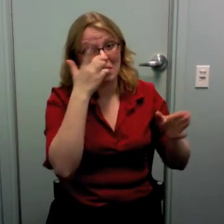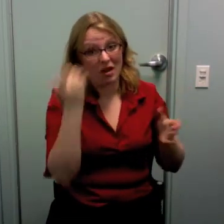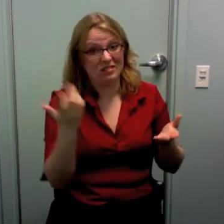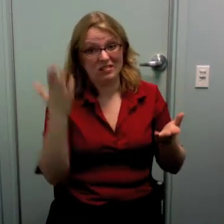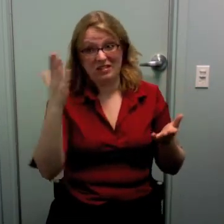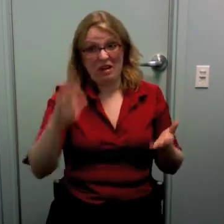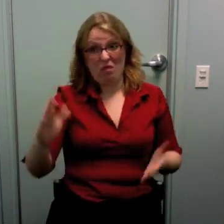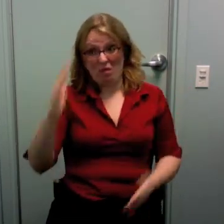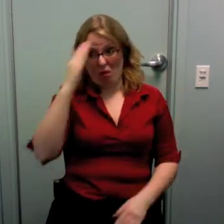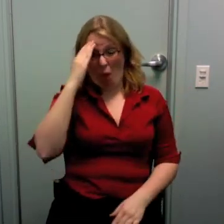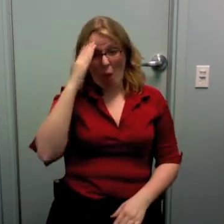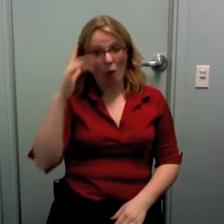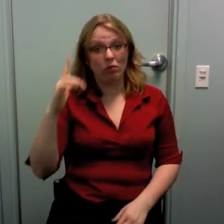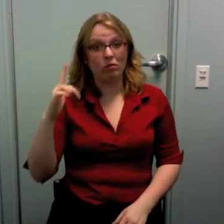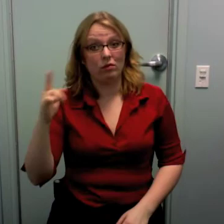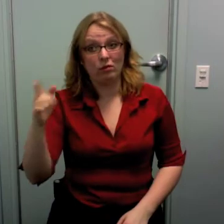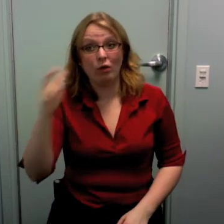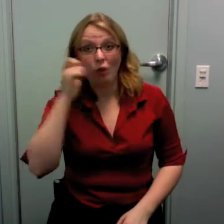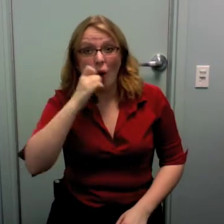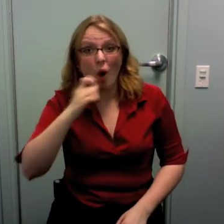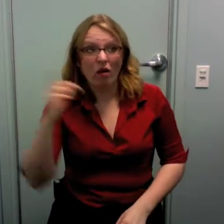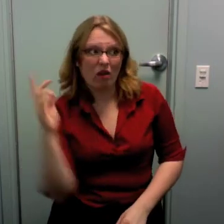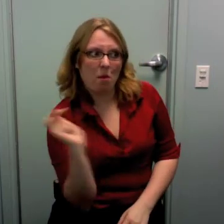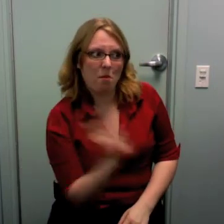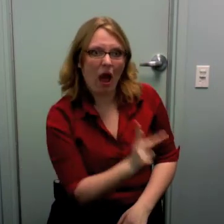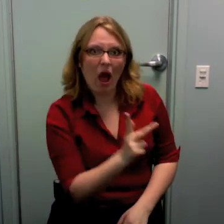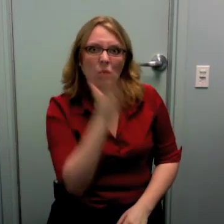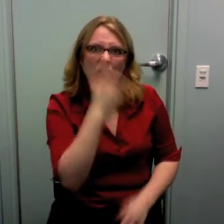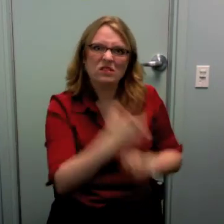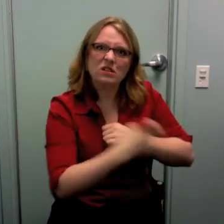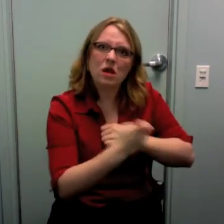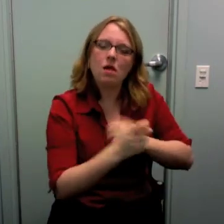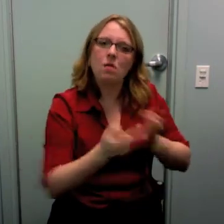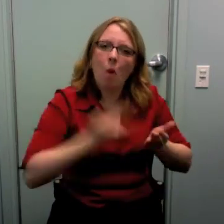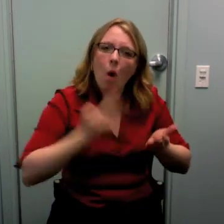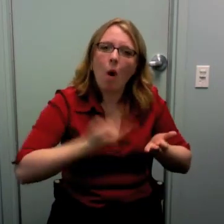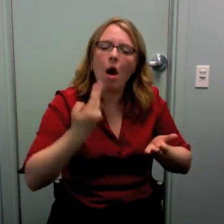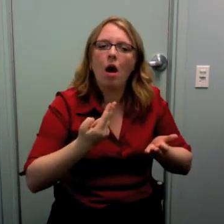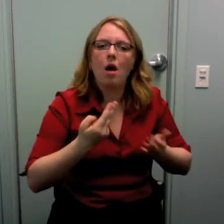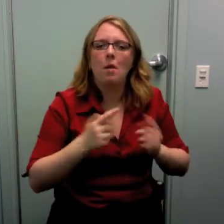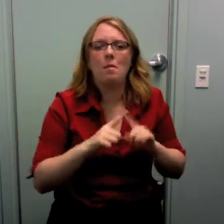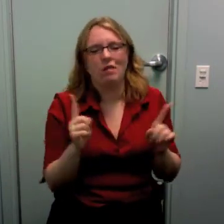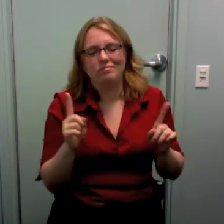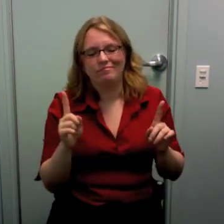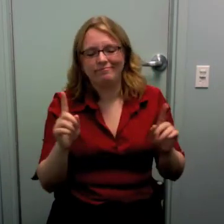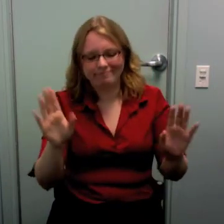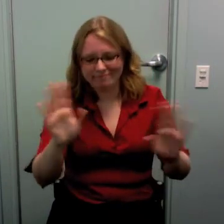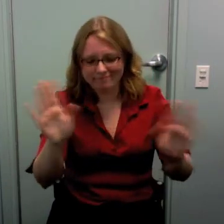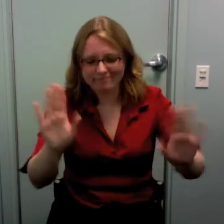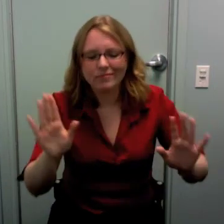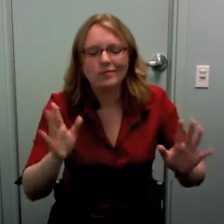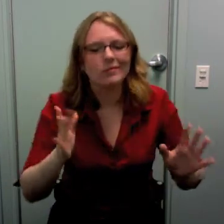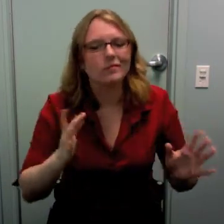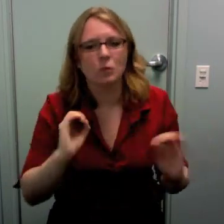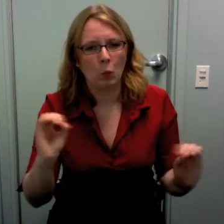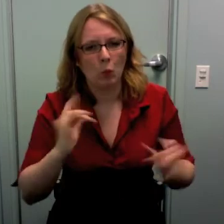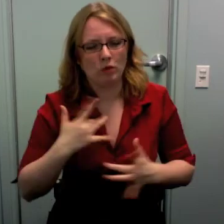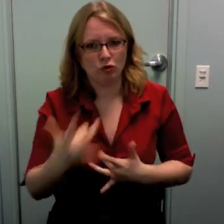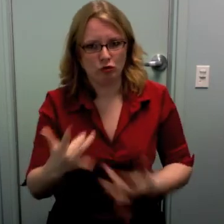again. But they need not have worried about little Goldilocks, for as long as she lived, she never took